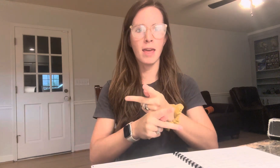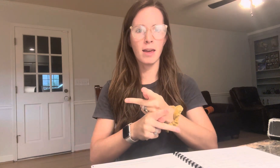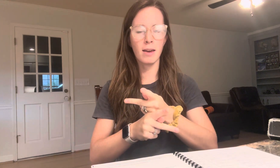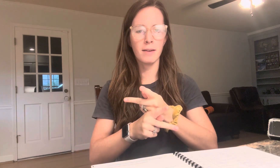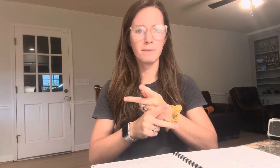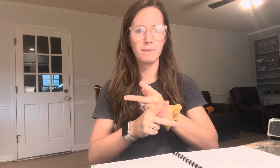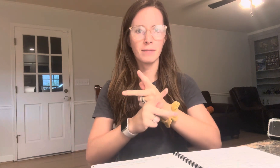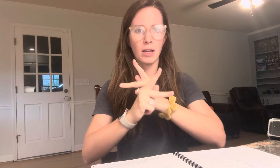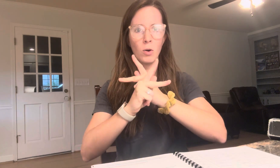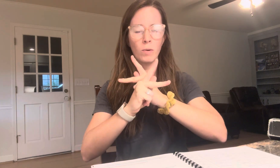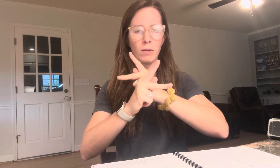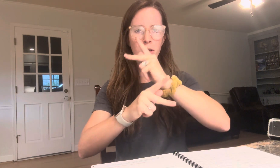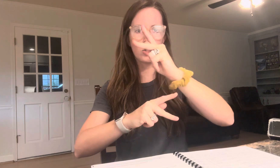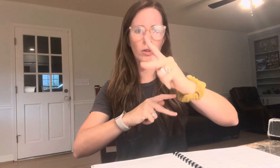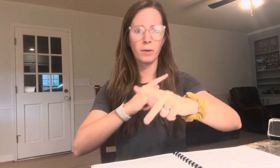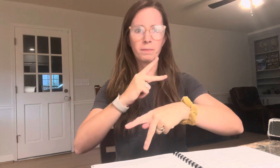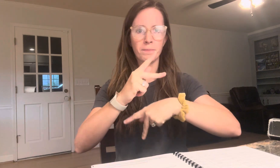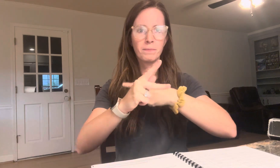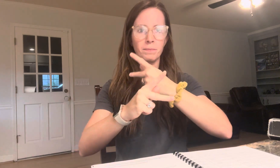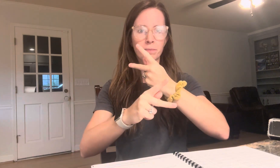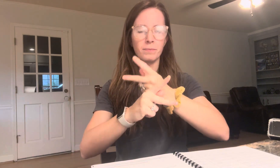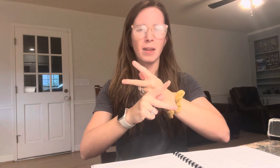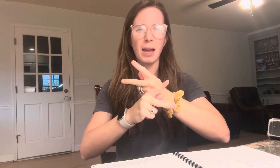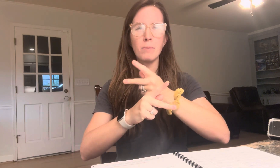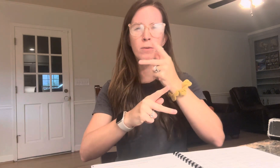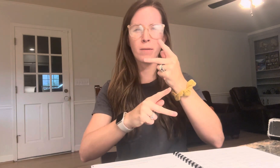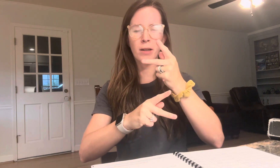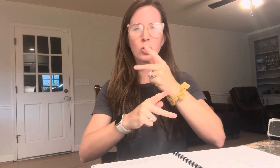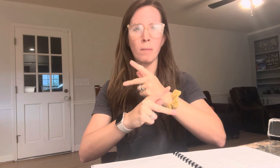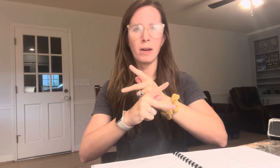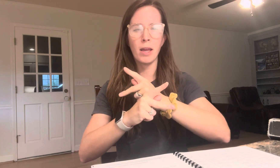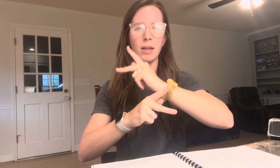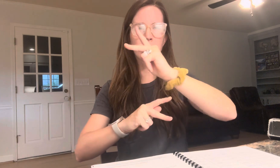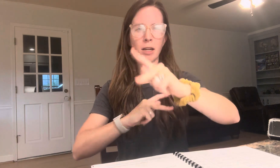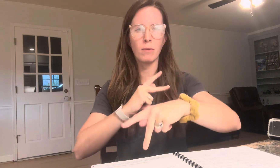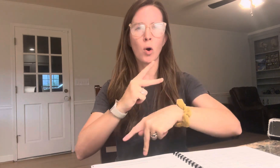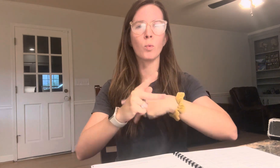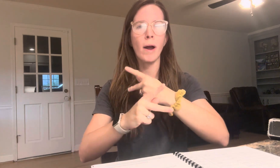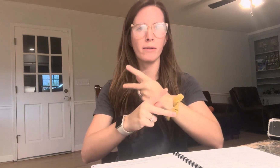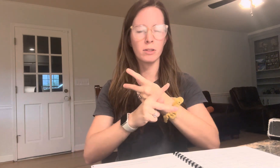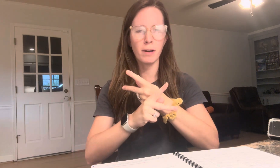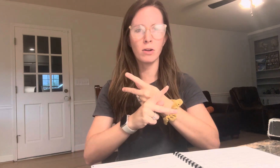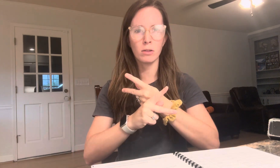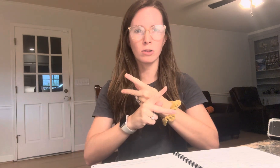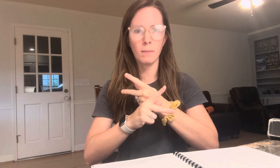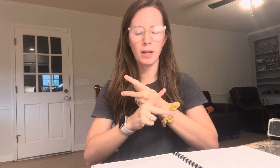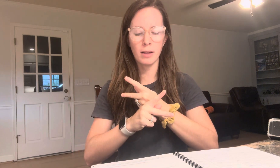anything. They go around each other. I'm moving my dominant hand kind of around my non-dominant hand.